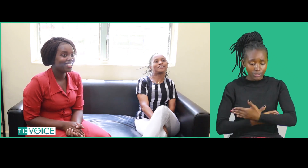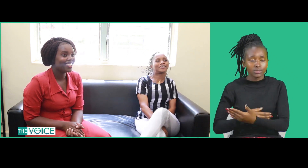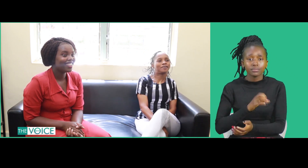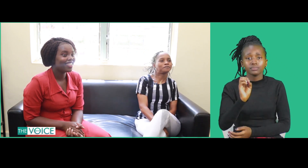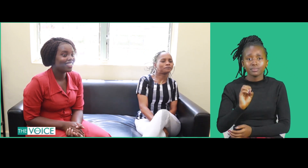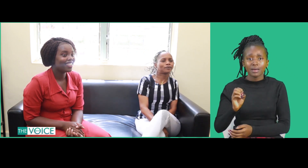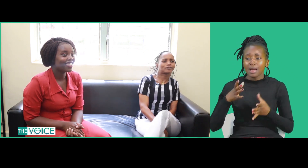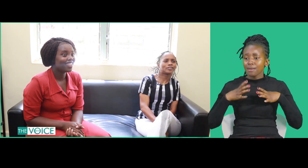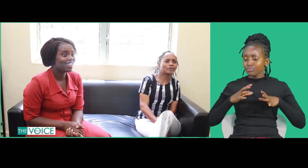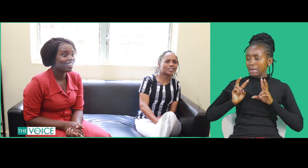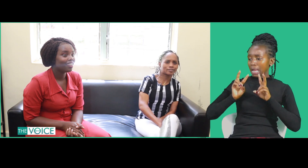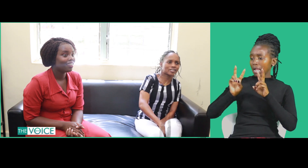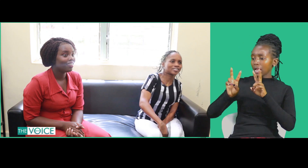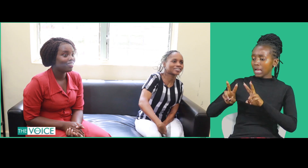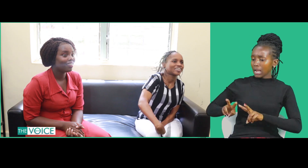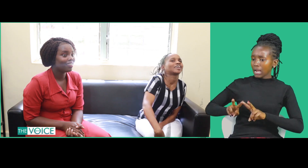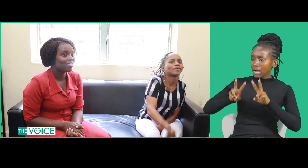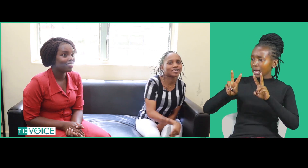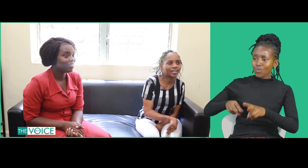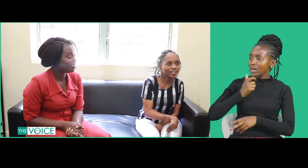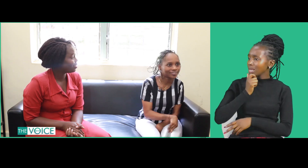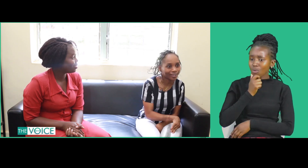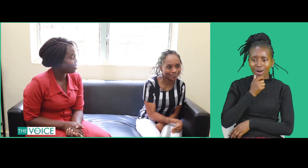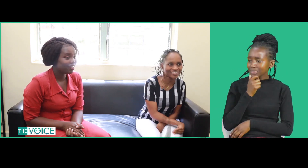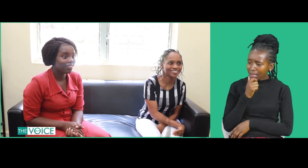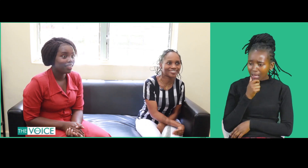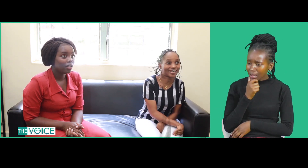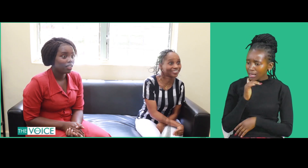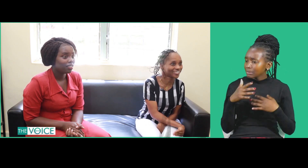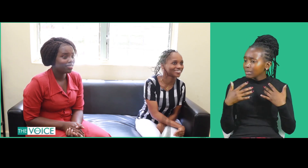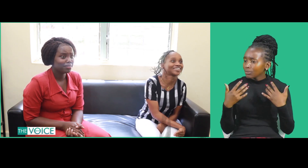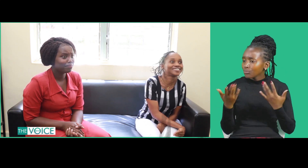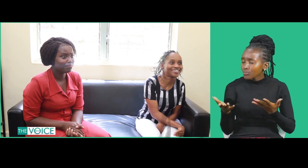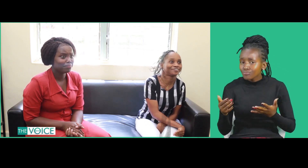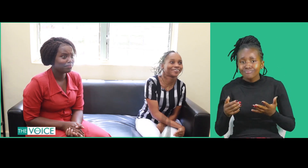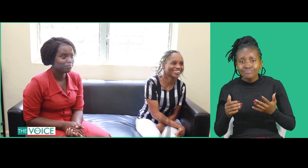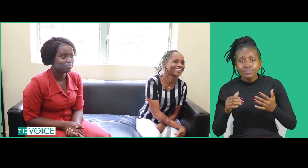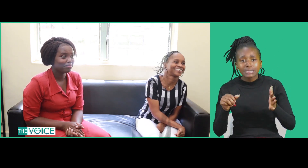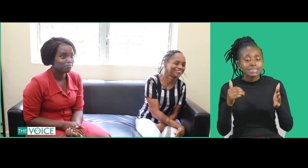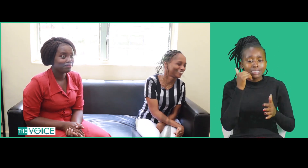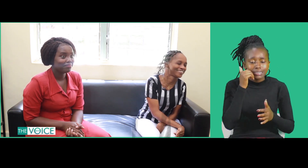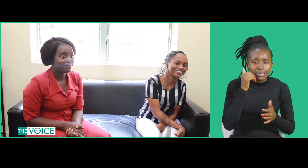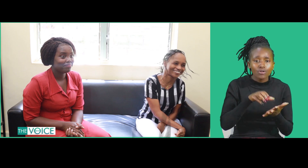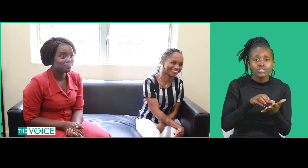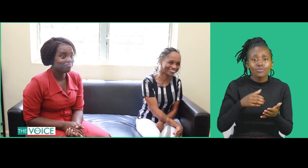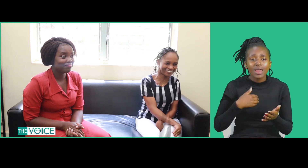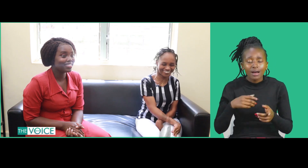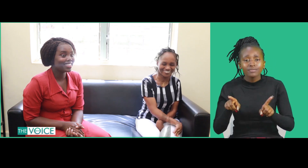the community. People could look at you and wonder, hey, now this is like this and she's pregnant.